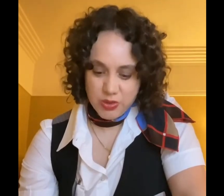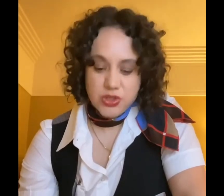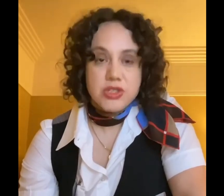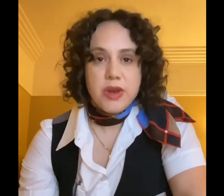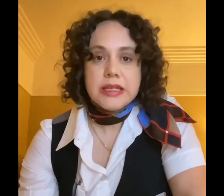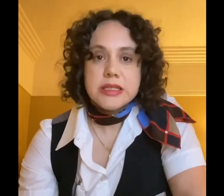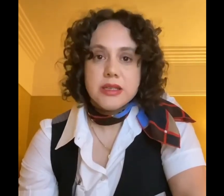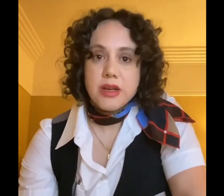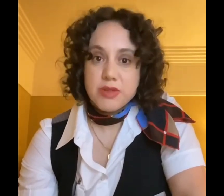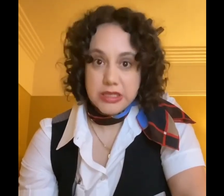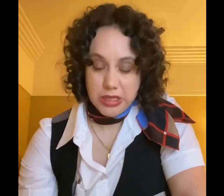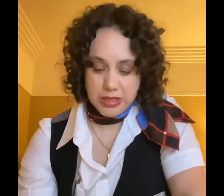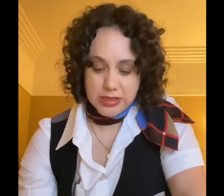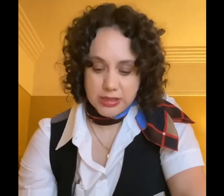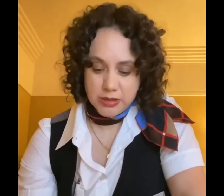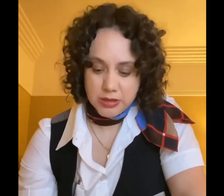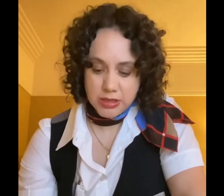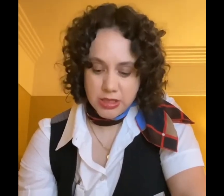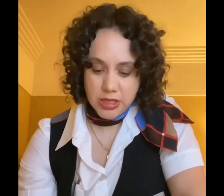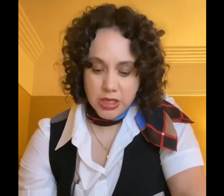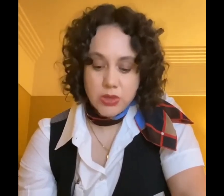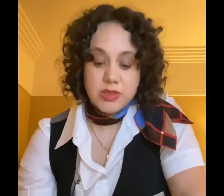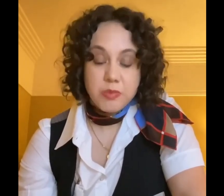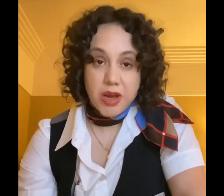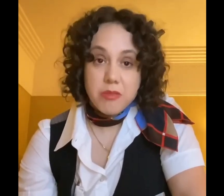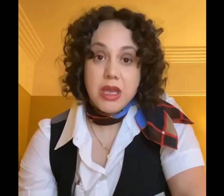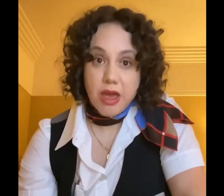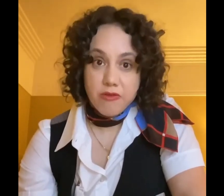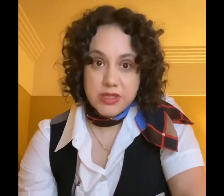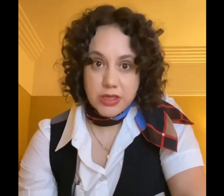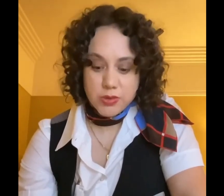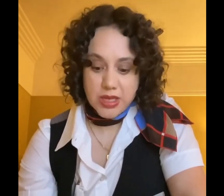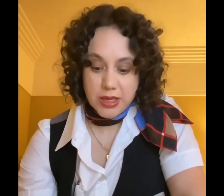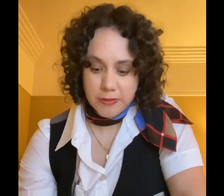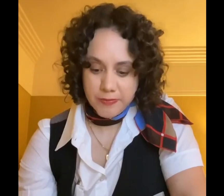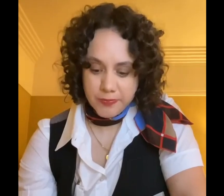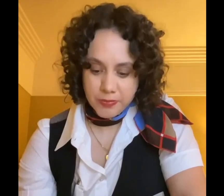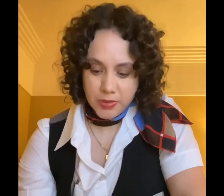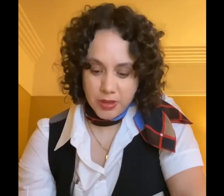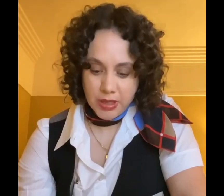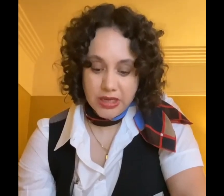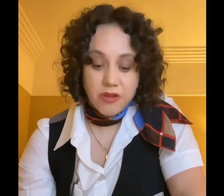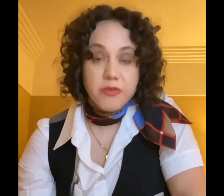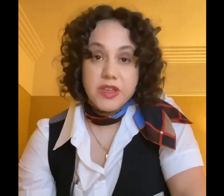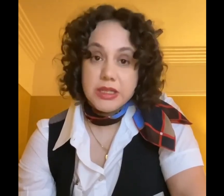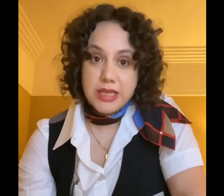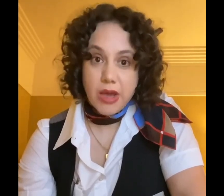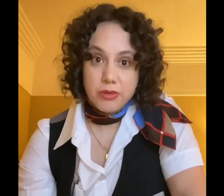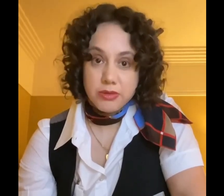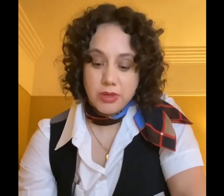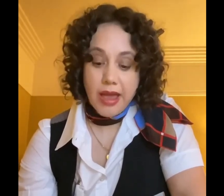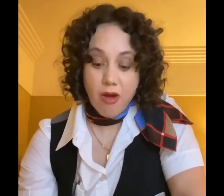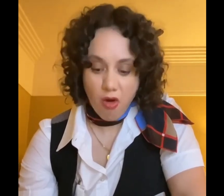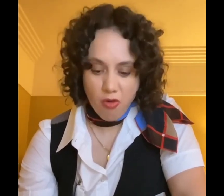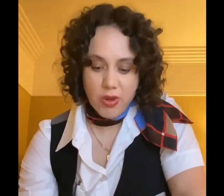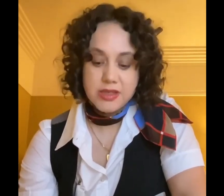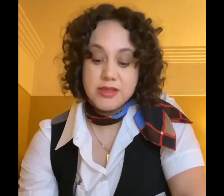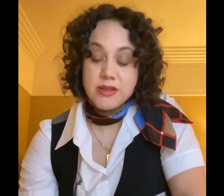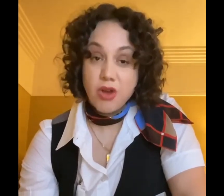your strength and resilience, you inspire me every single day. And if I'm feeling down, I always,